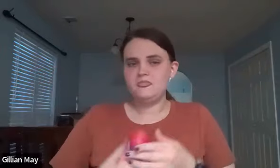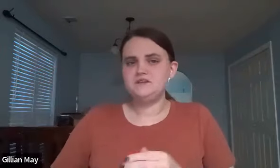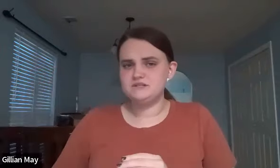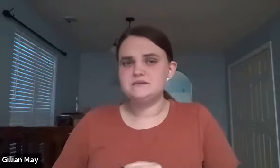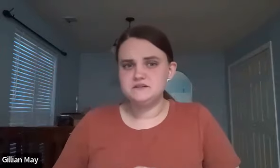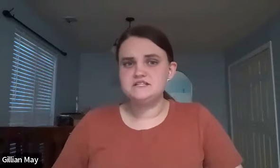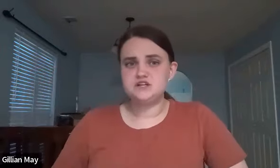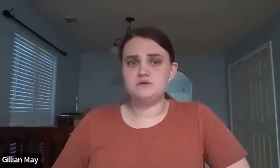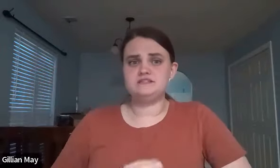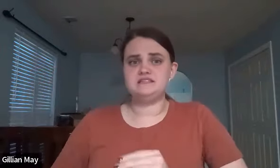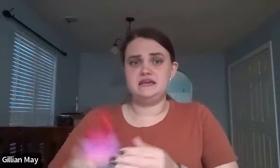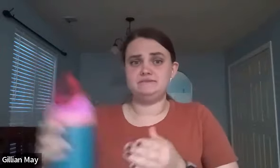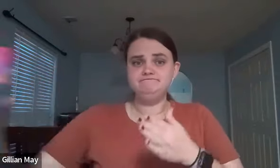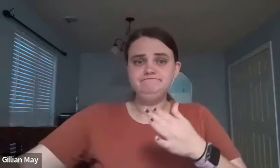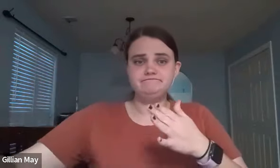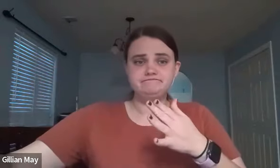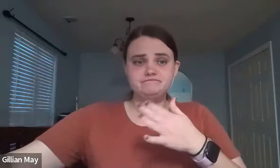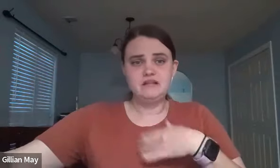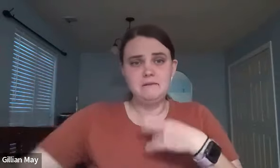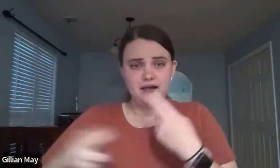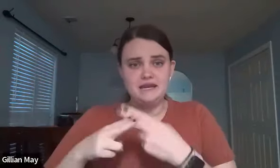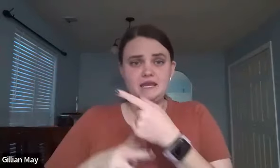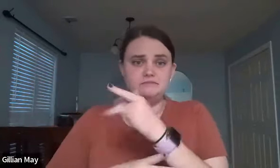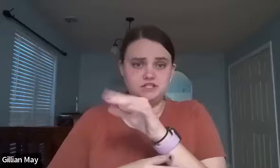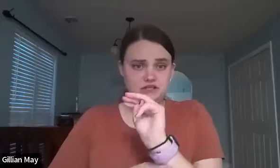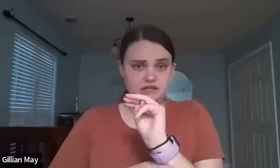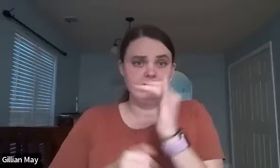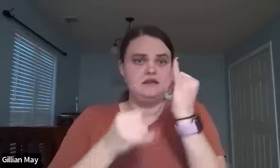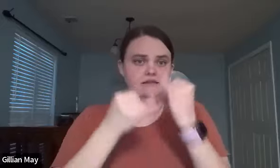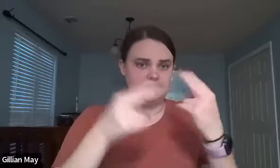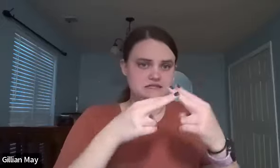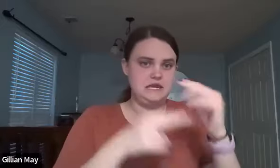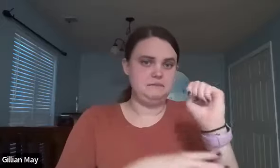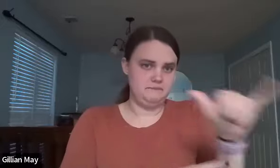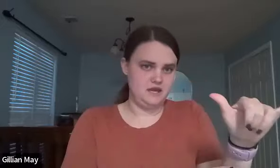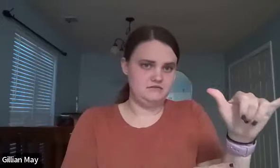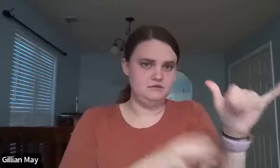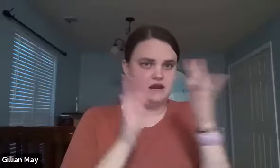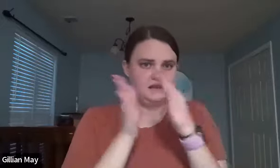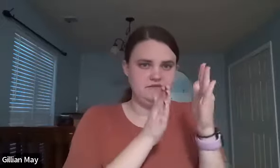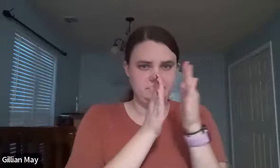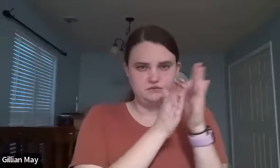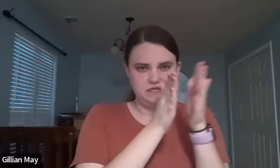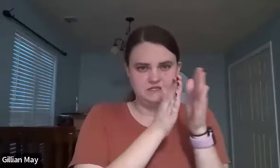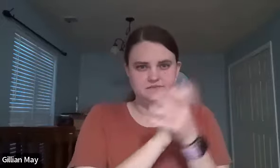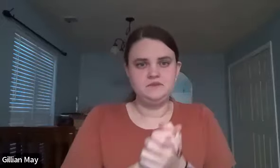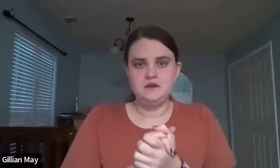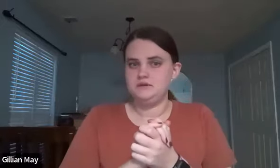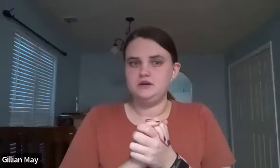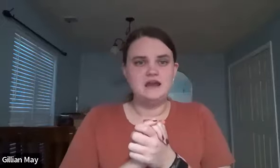You would typically start with saying, my name, Gillian, last name, May. You would add it kind of in between it. But you don't have to